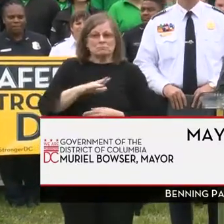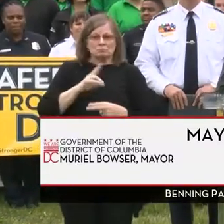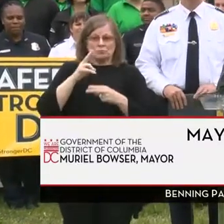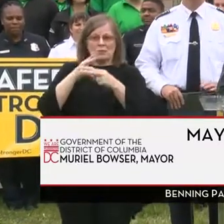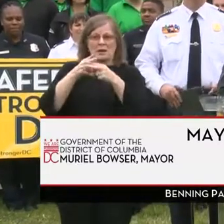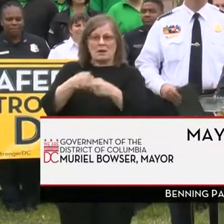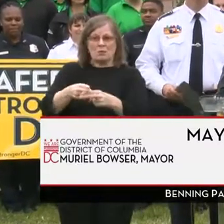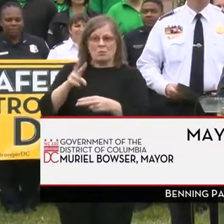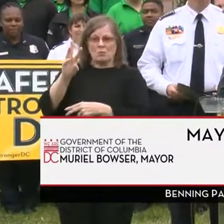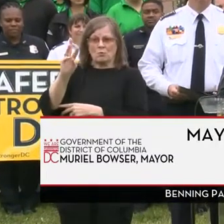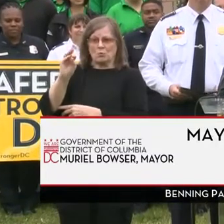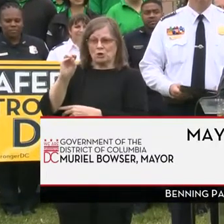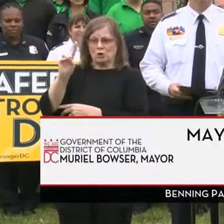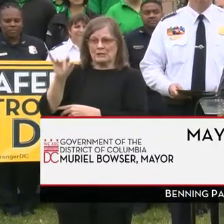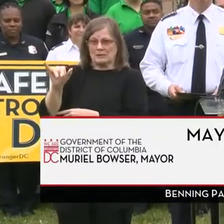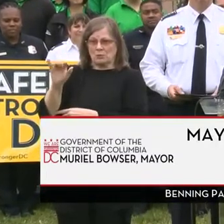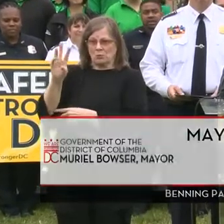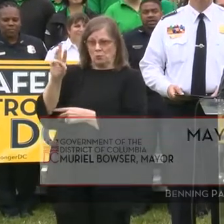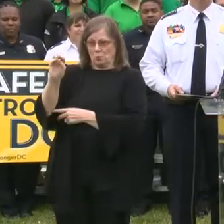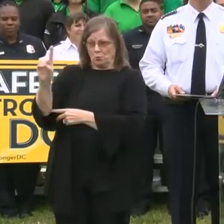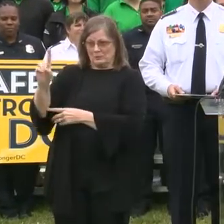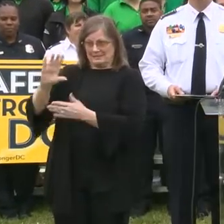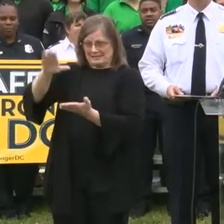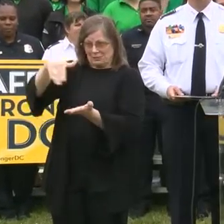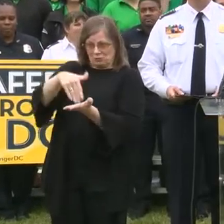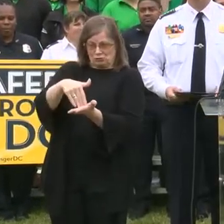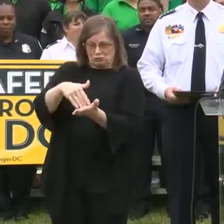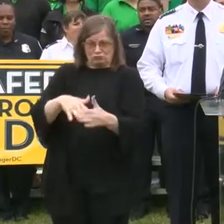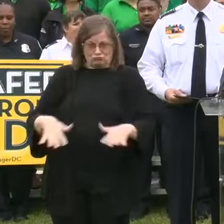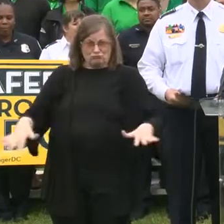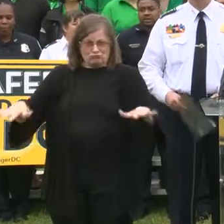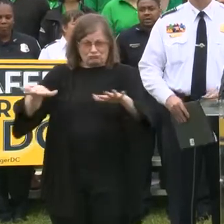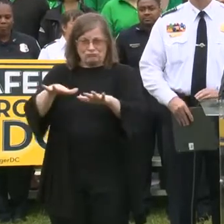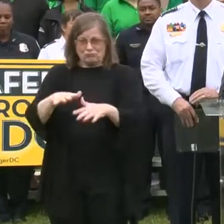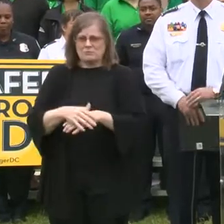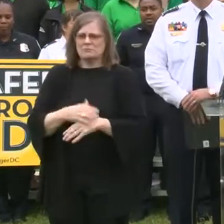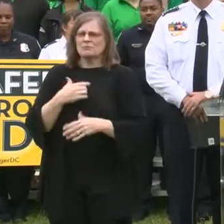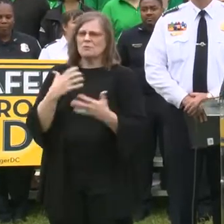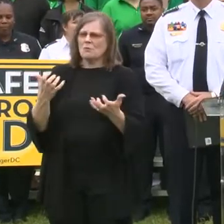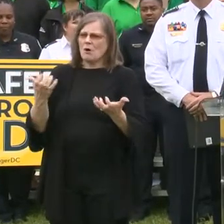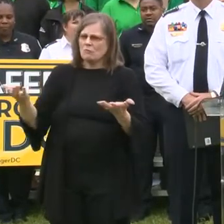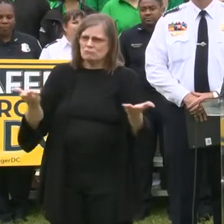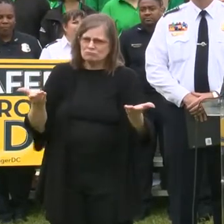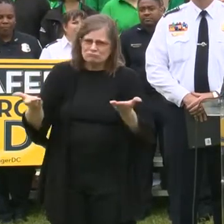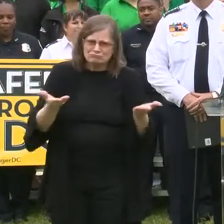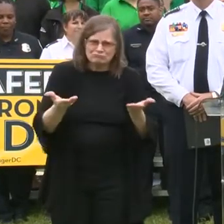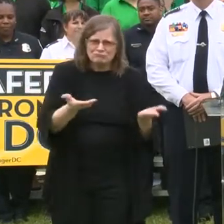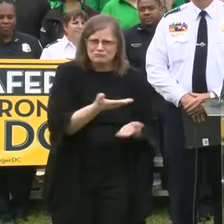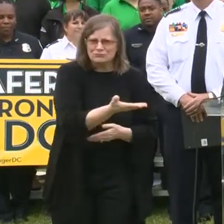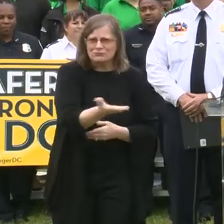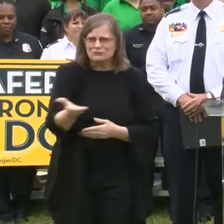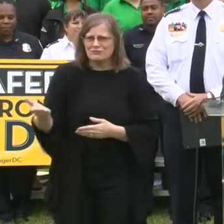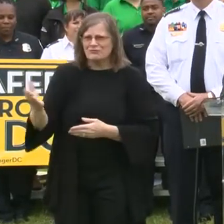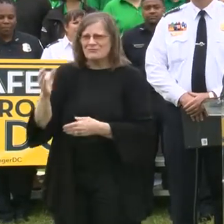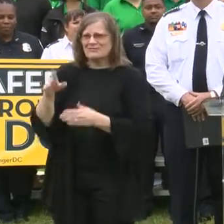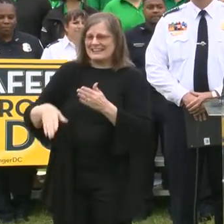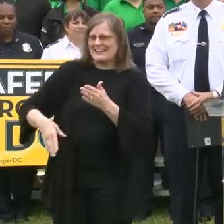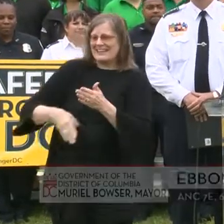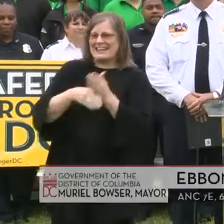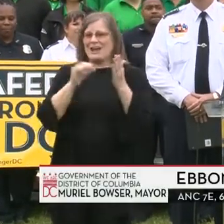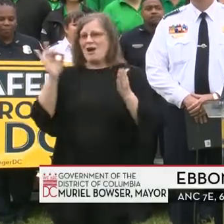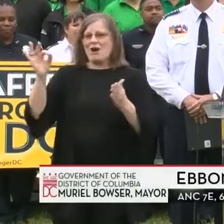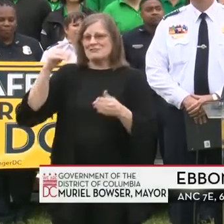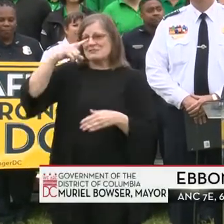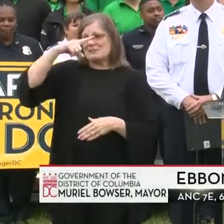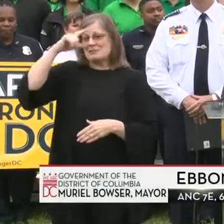Center, thanks to Councilmember Vincent C. Gray. I would like to welcome you to the kickoff for the Summer Crime Prevention